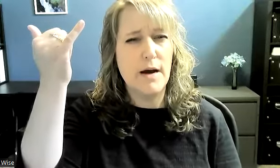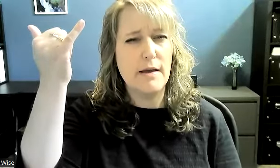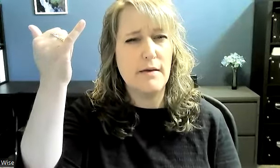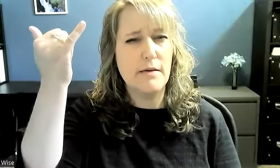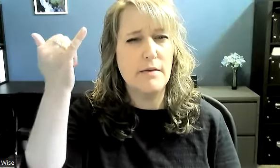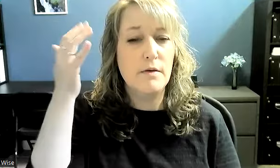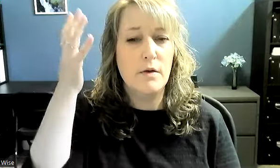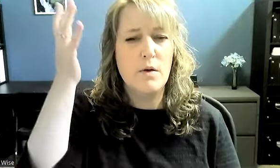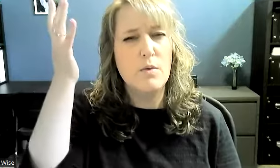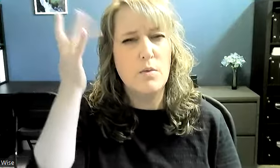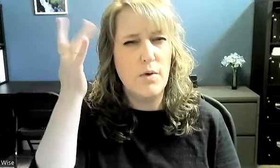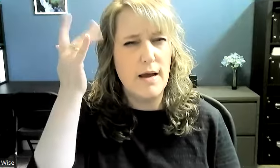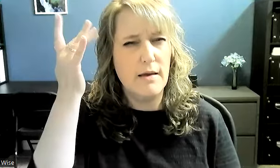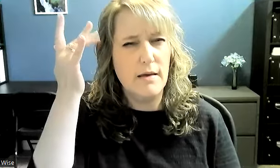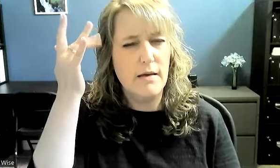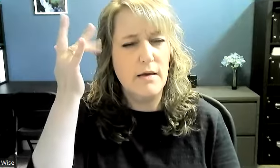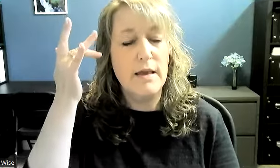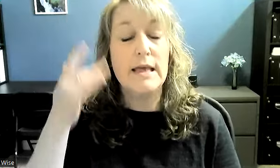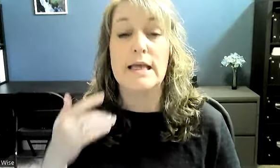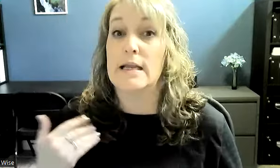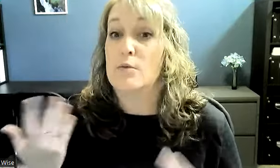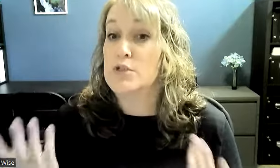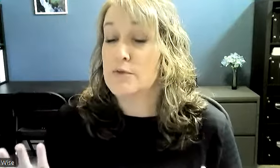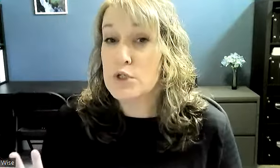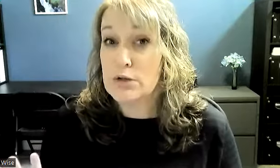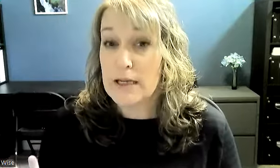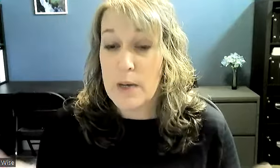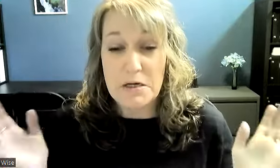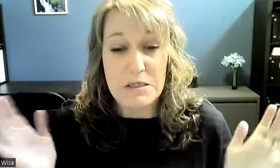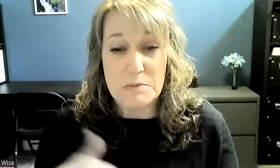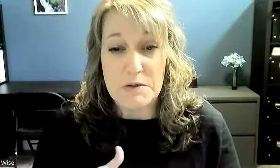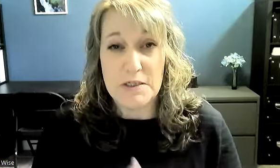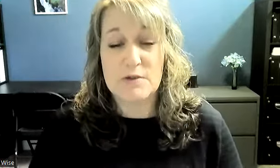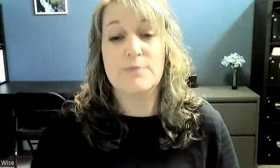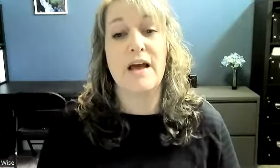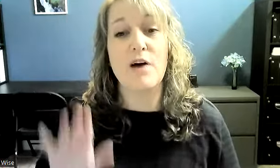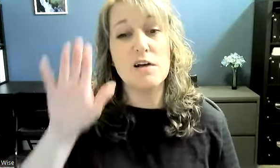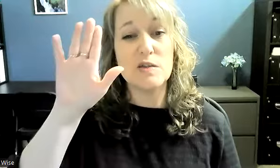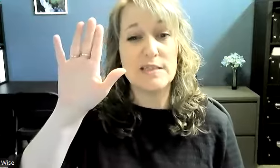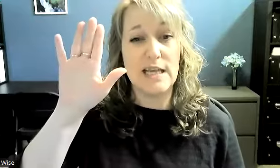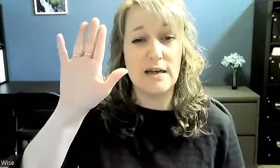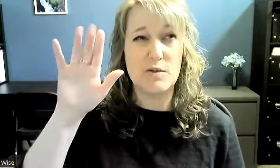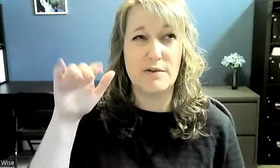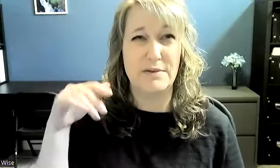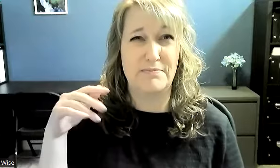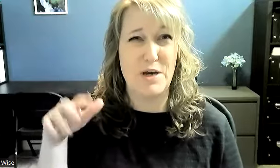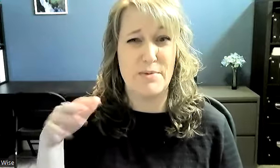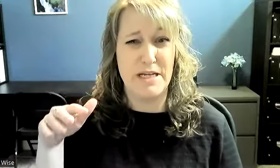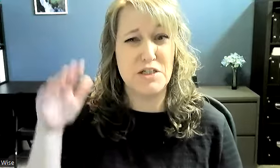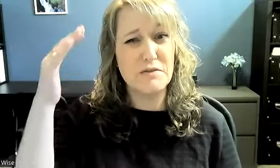Whichever one you like better is the one you can use. I've also seen sort of a combination of the